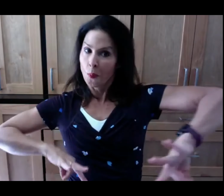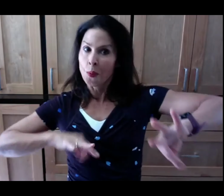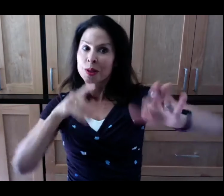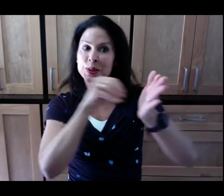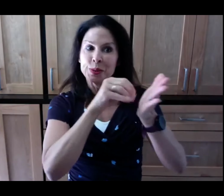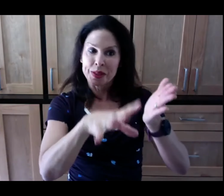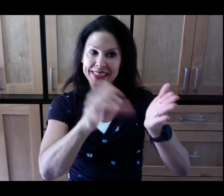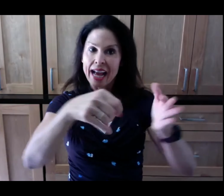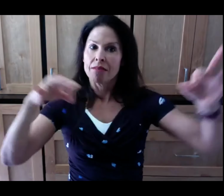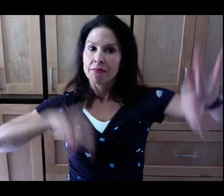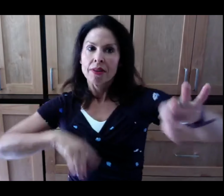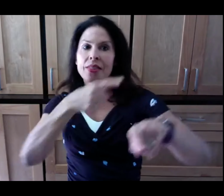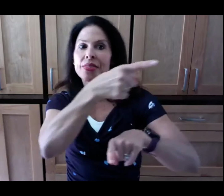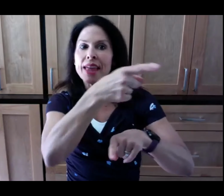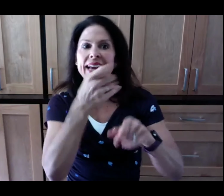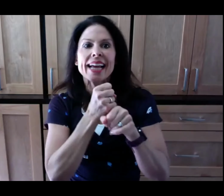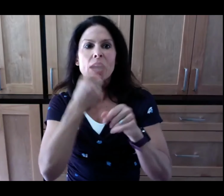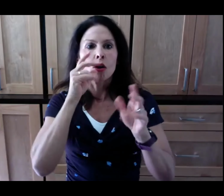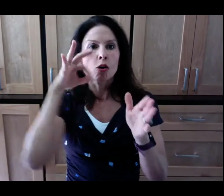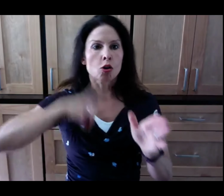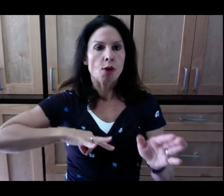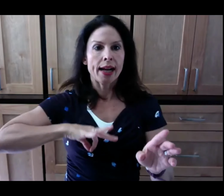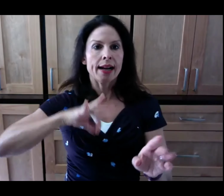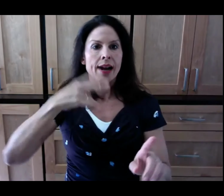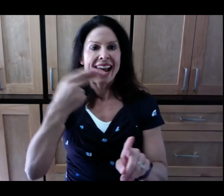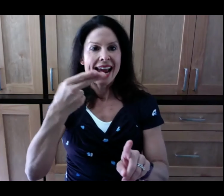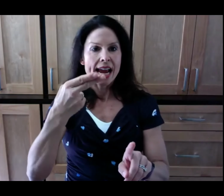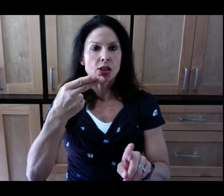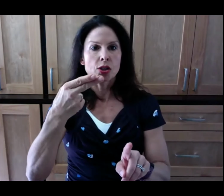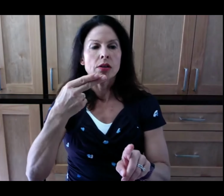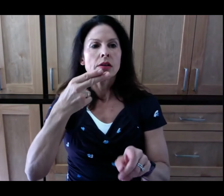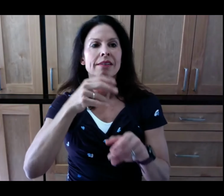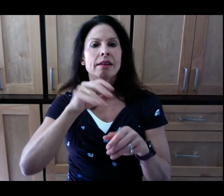Yes, but remember, it's mutually beneficial for both of us.